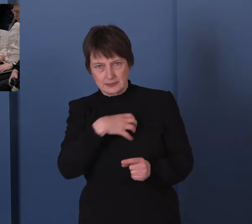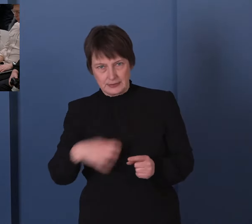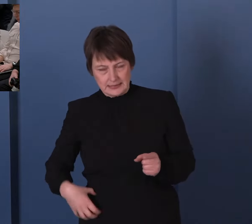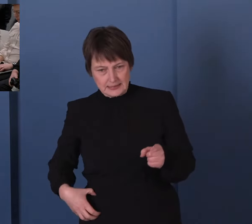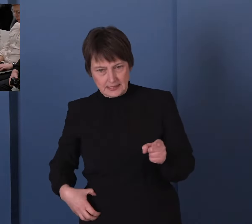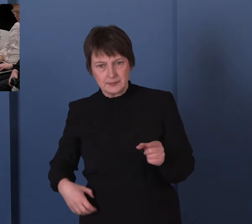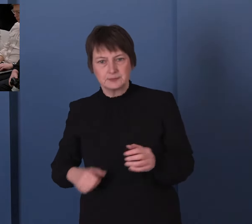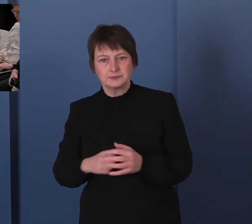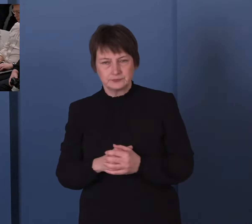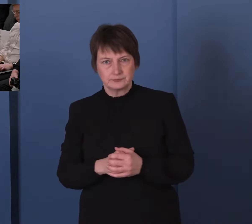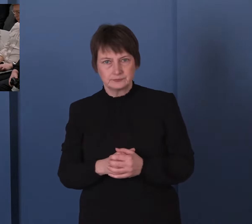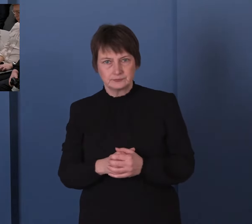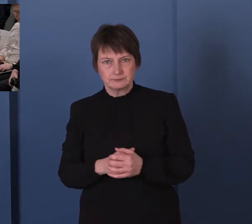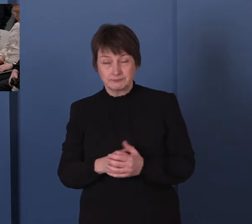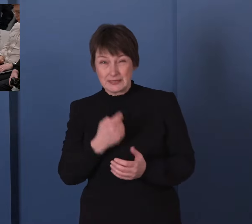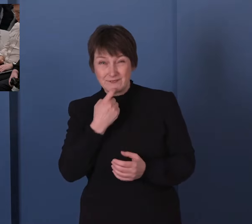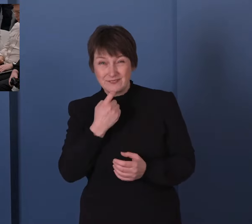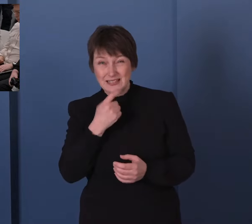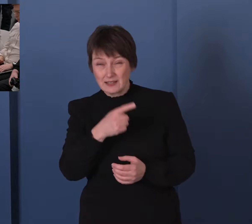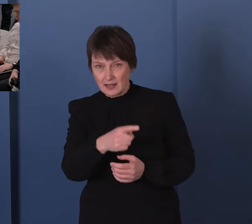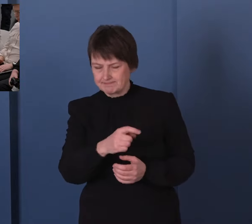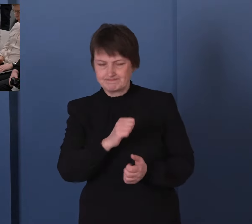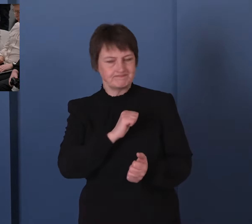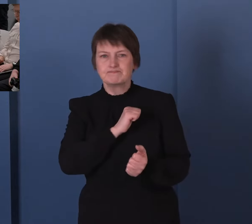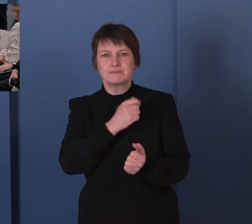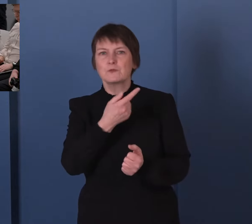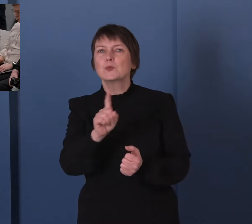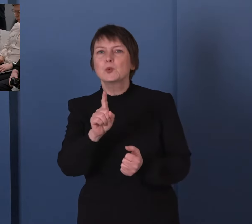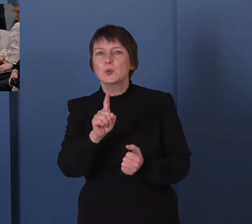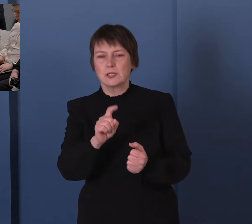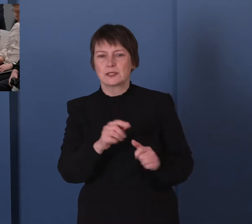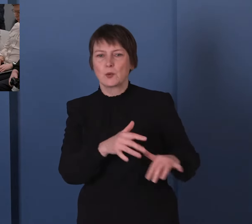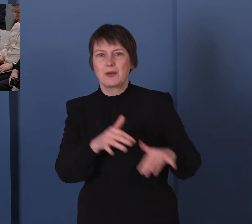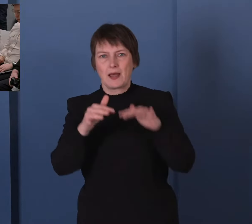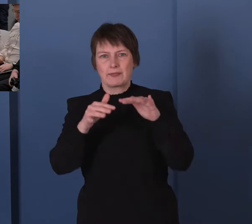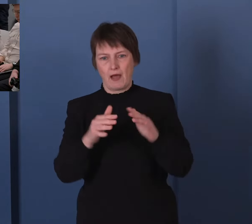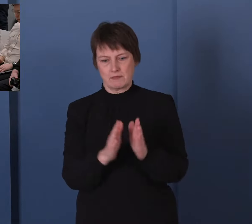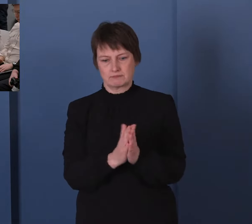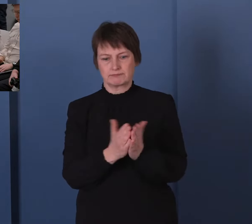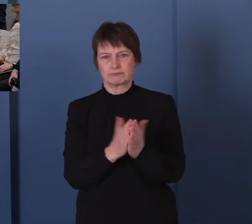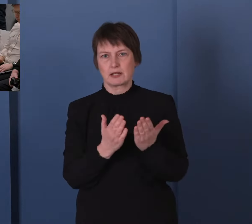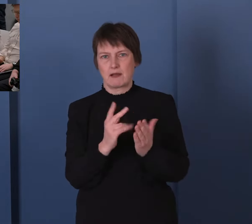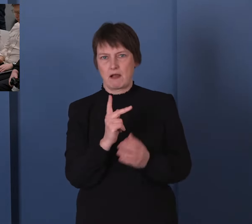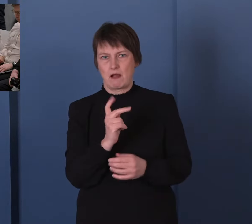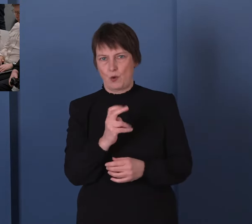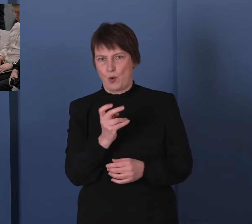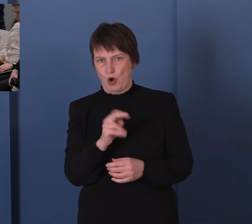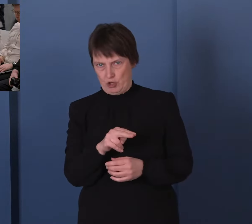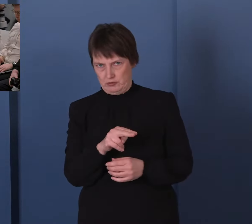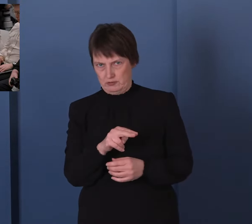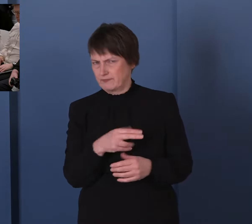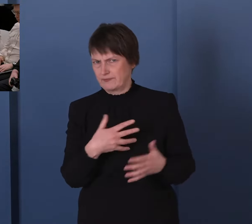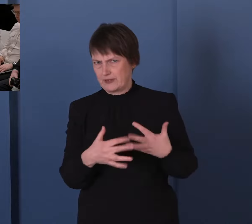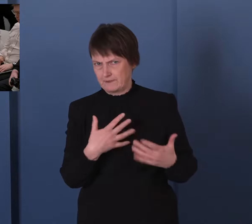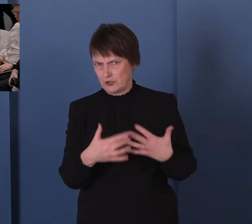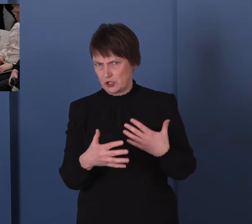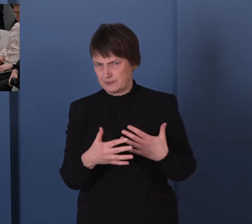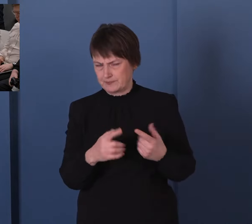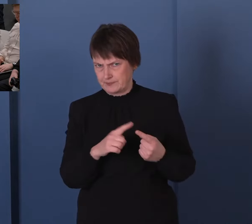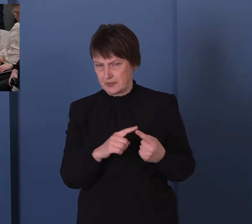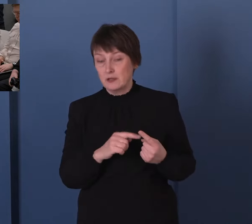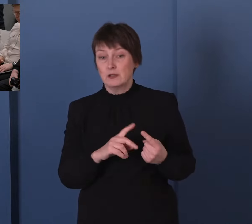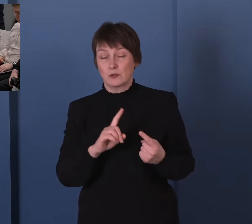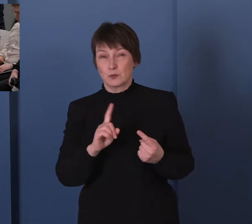Burning the Koran is not allowed in Finland. Why is that? And then I would also like to know, how big do you think